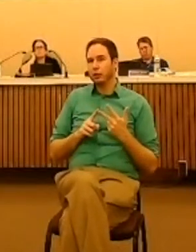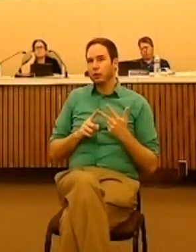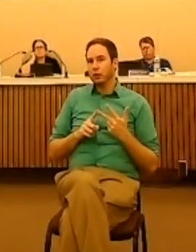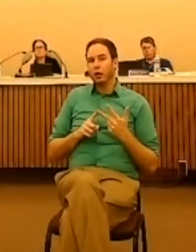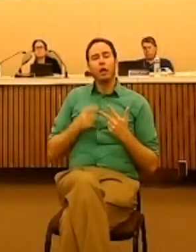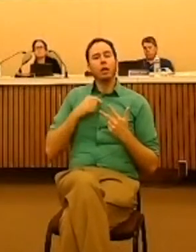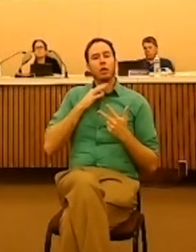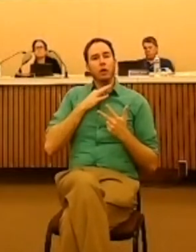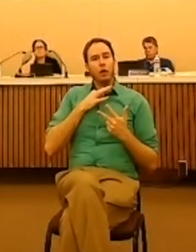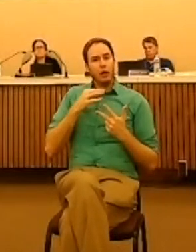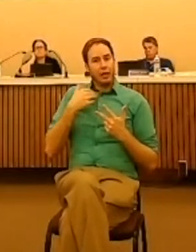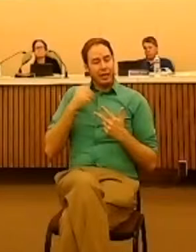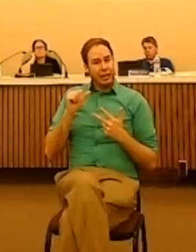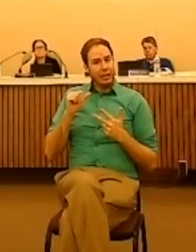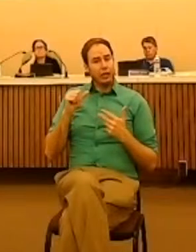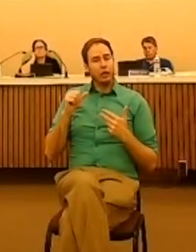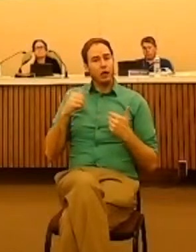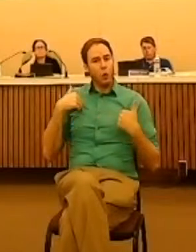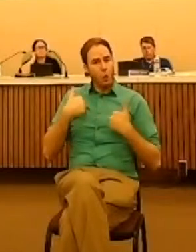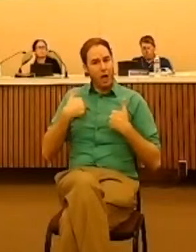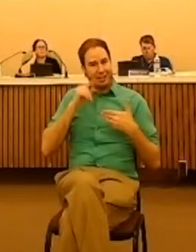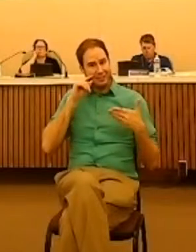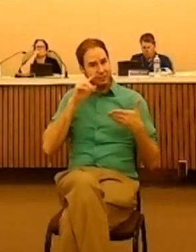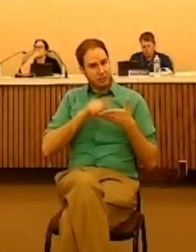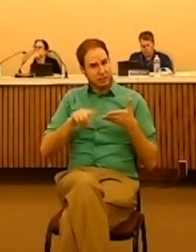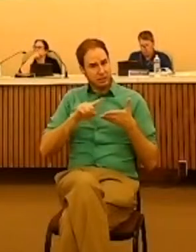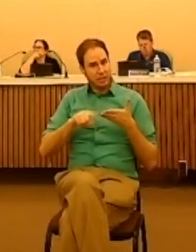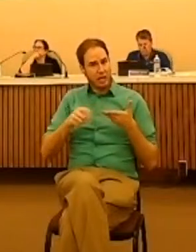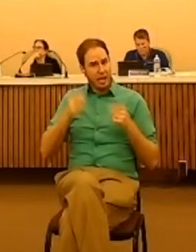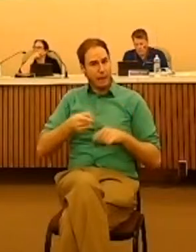Has there been a wildlife study done back there?